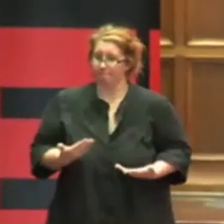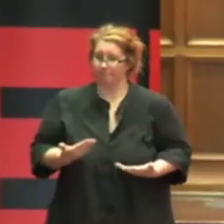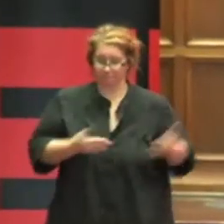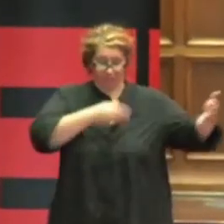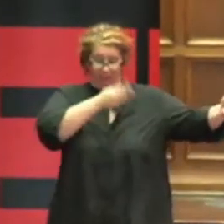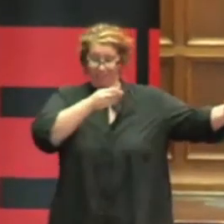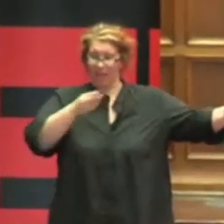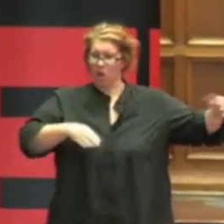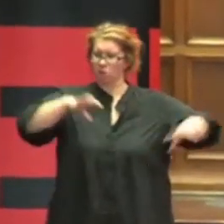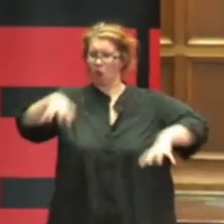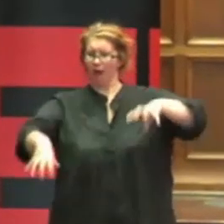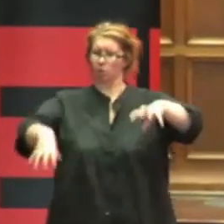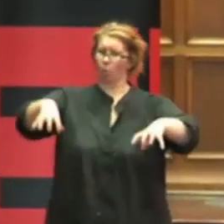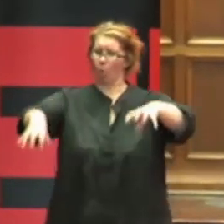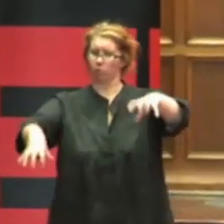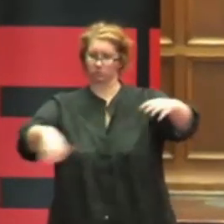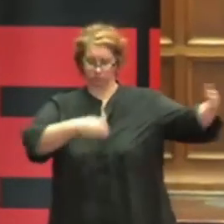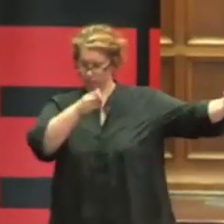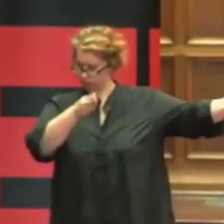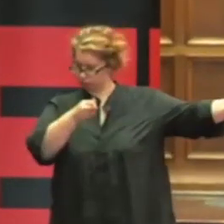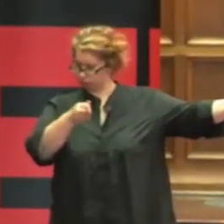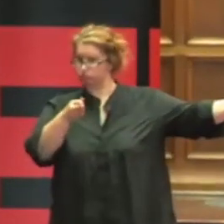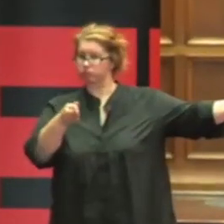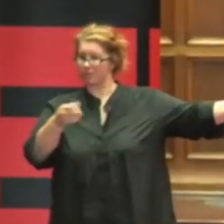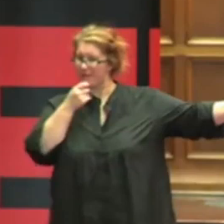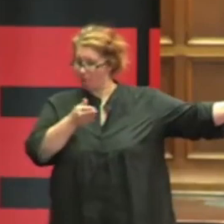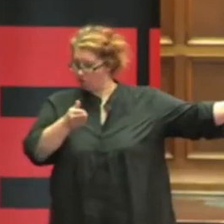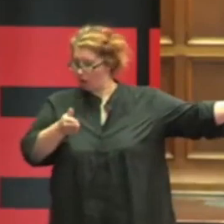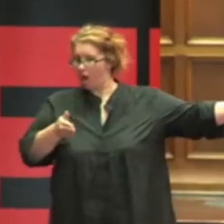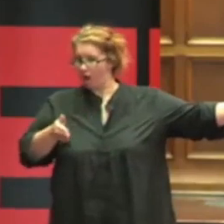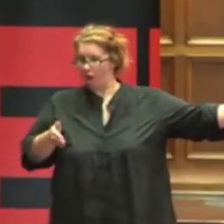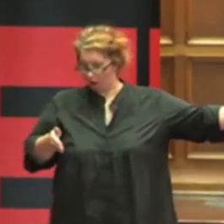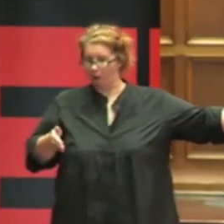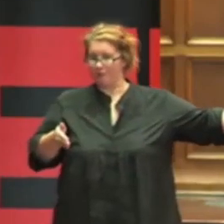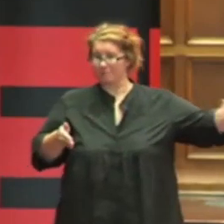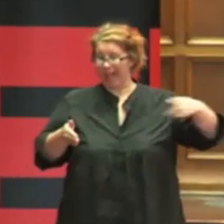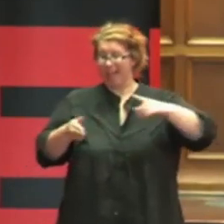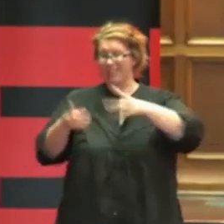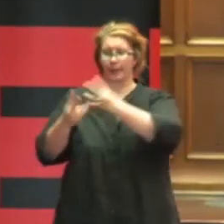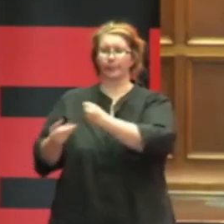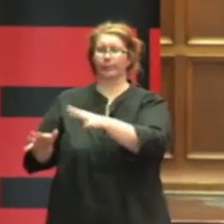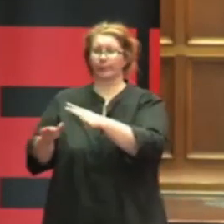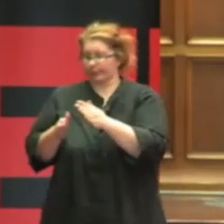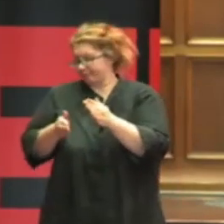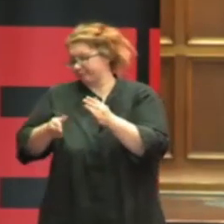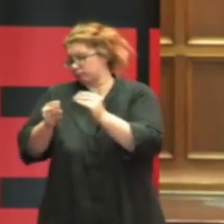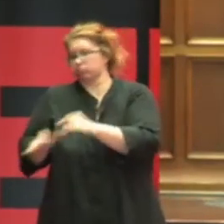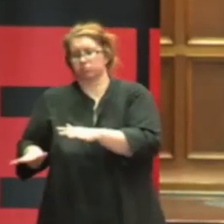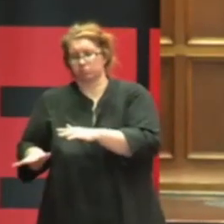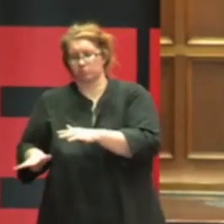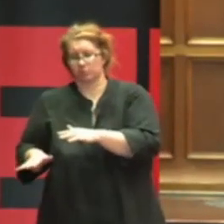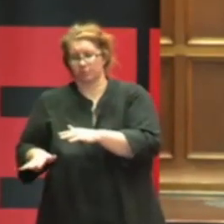Dinosaurs first appear in the palm of my hand about 230 million years ago, and they go extinct somewhere along my finger